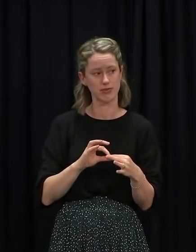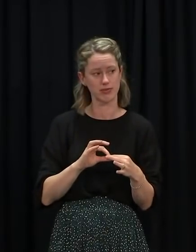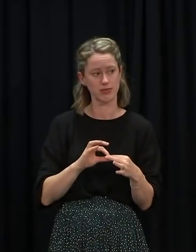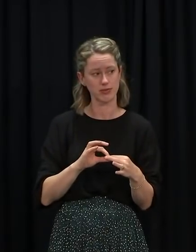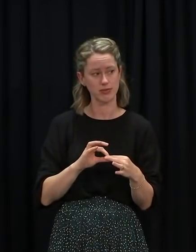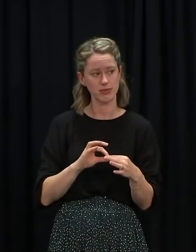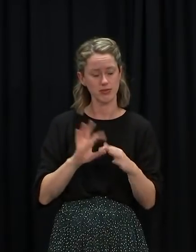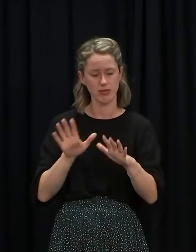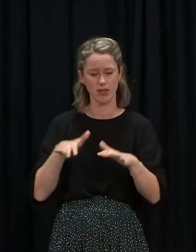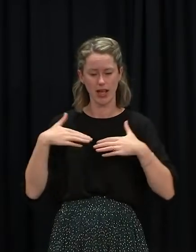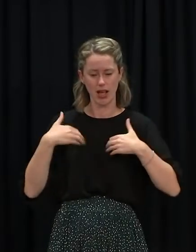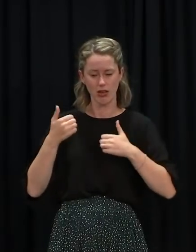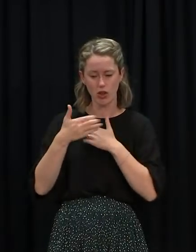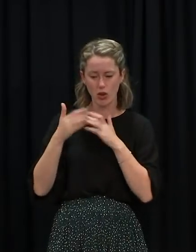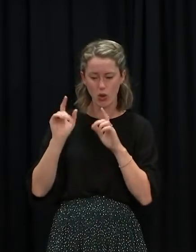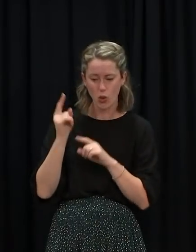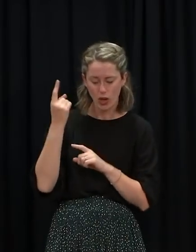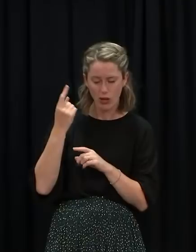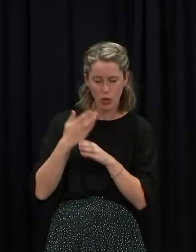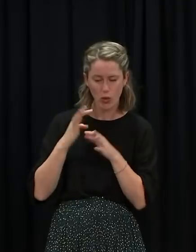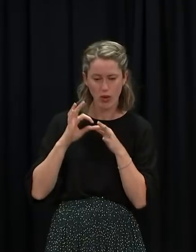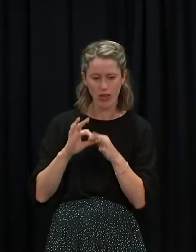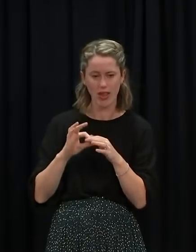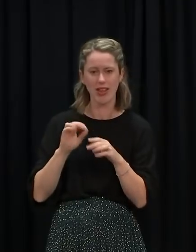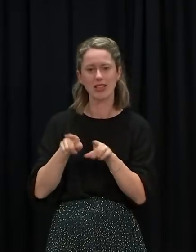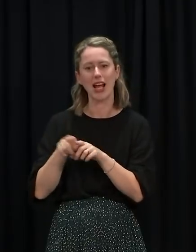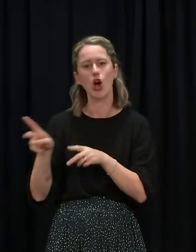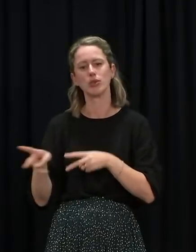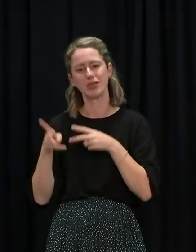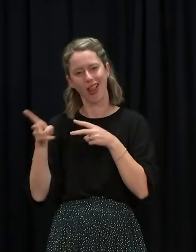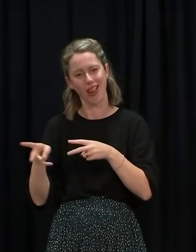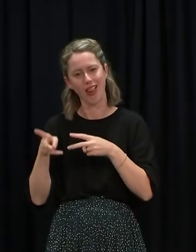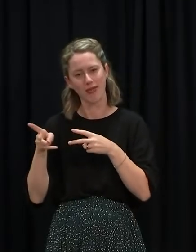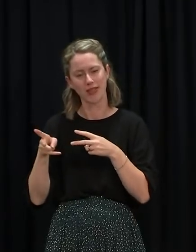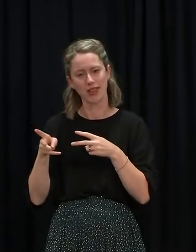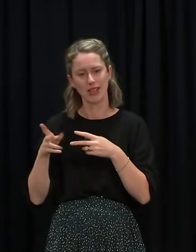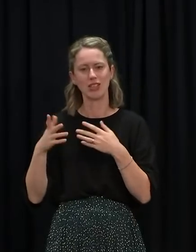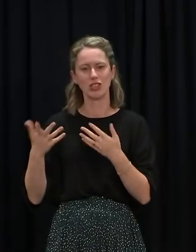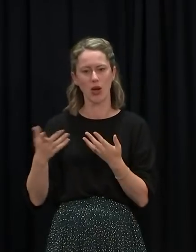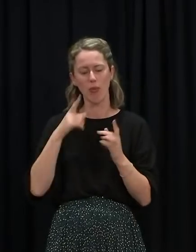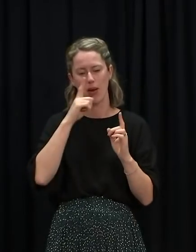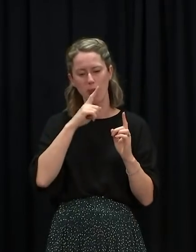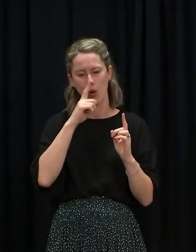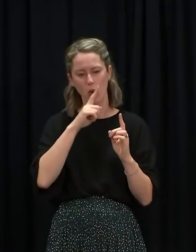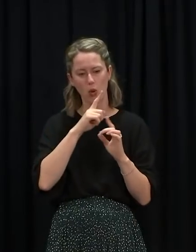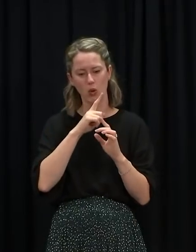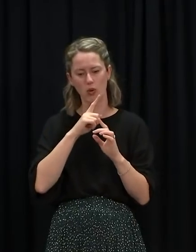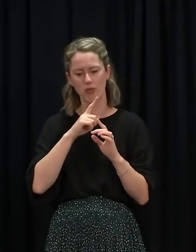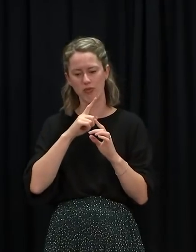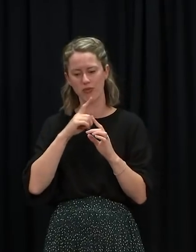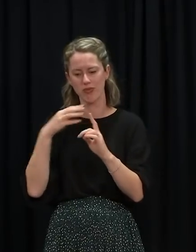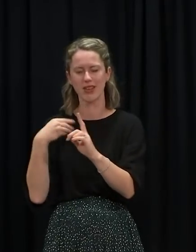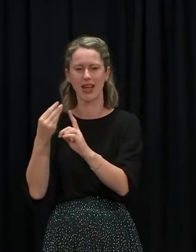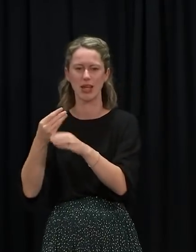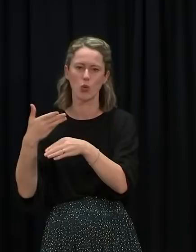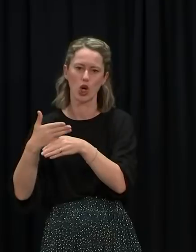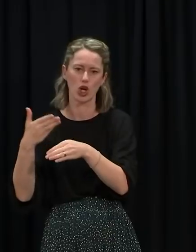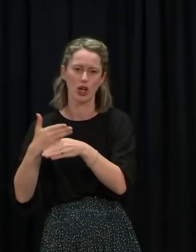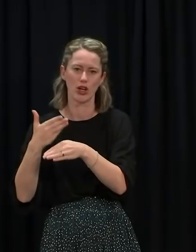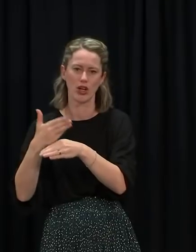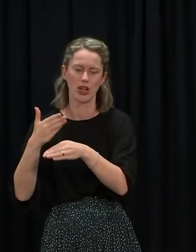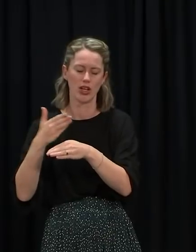what the public health unit in Auckland is working with, are actually hostels. And so those people may be non-household or